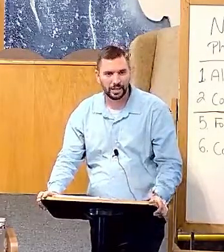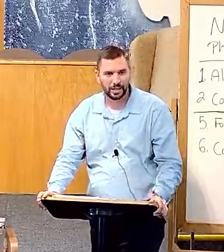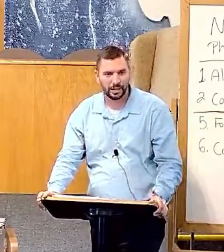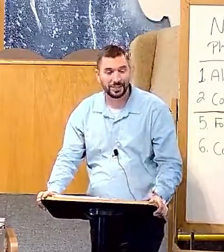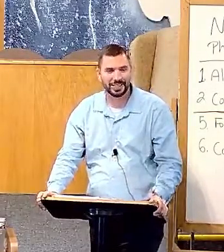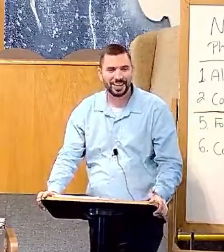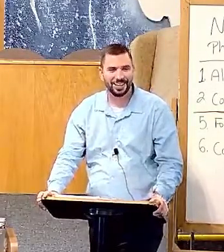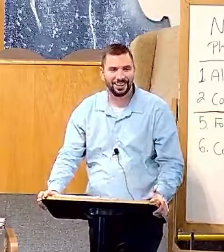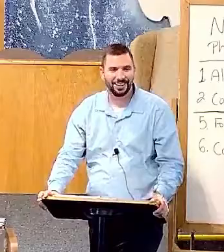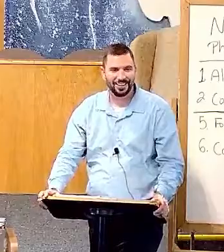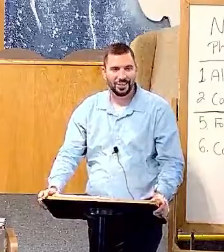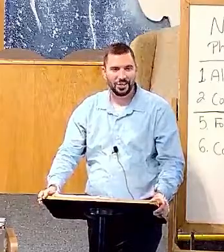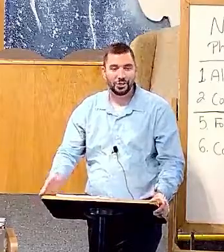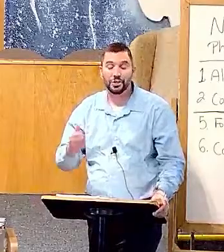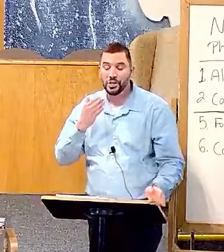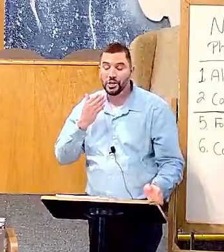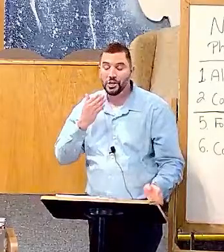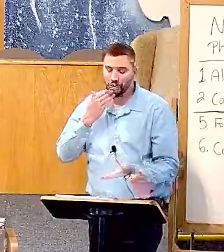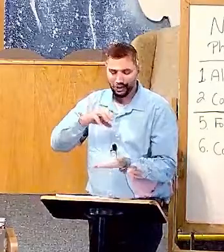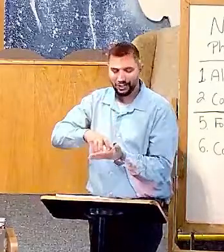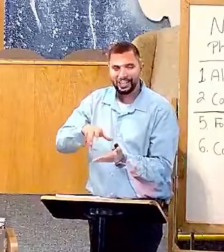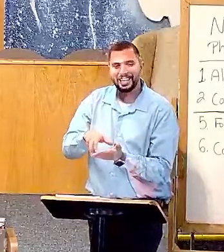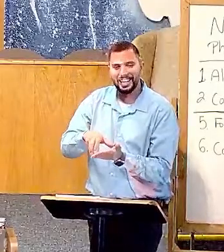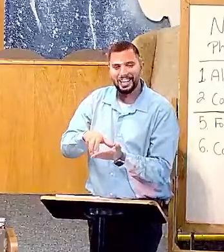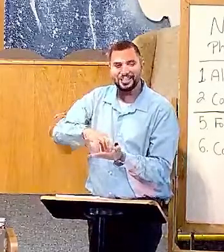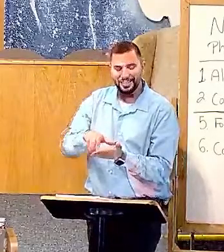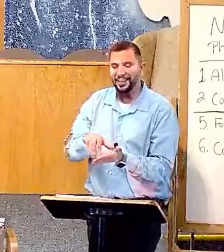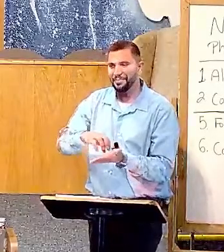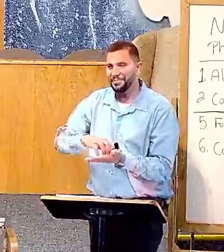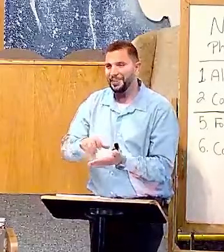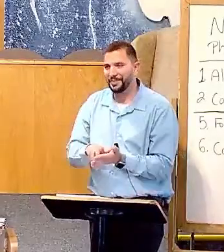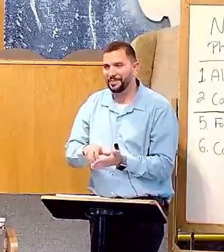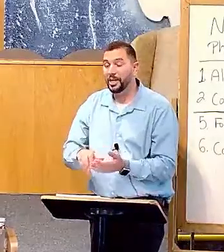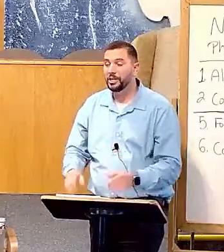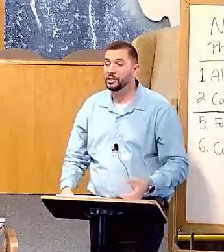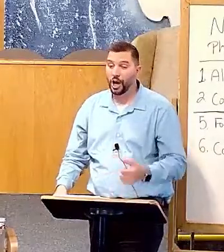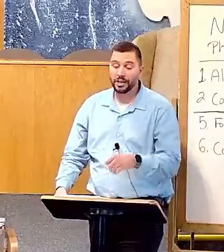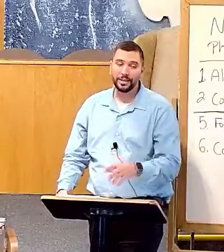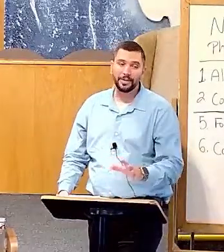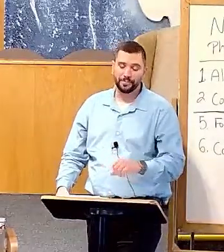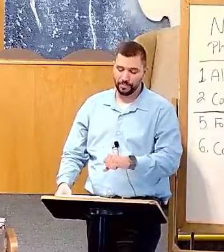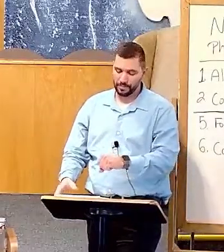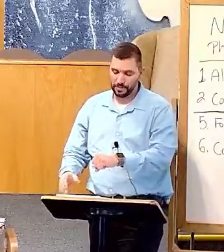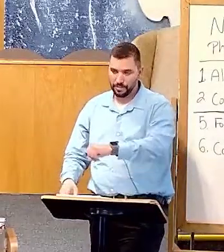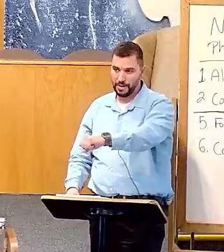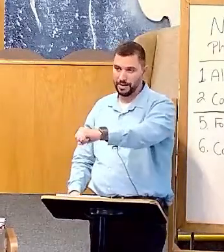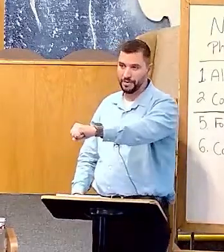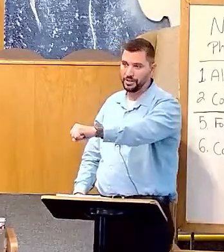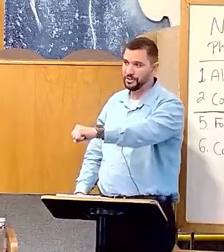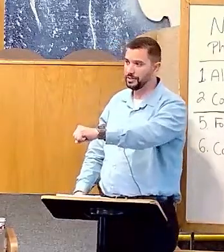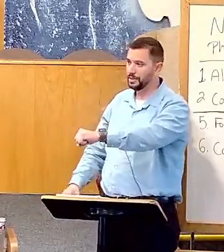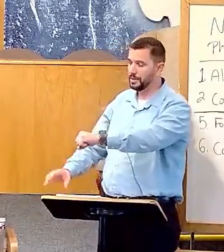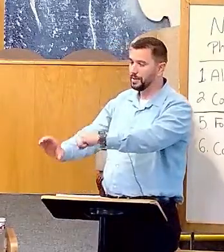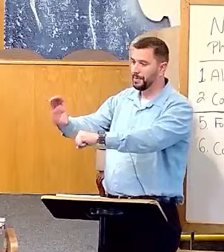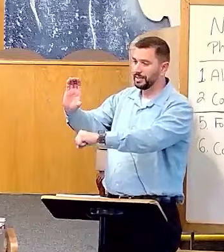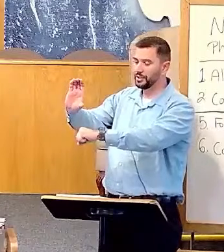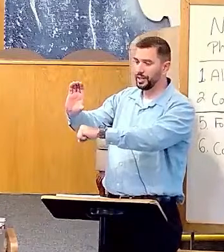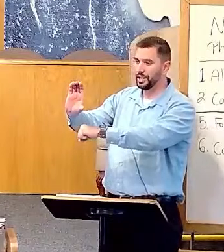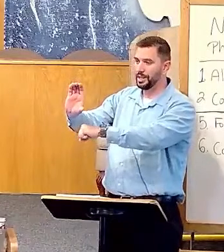What is that? Sugar cookie, yes. Yep. Chocolate, make a fist, make a C,